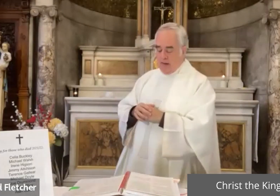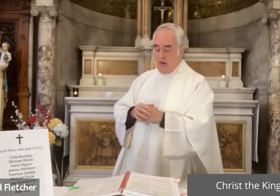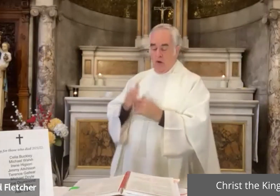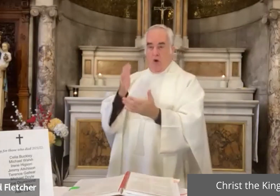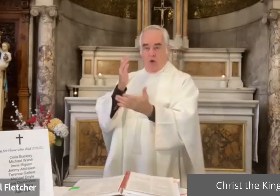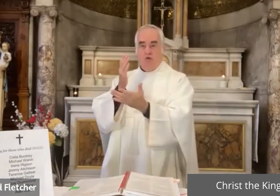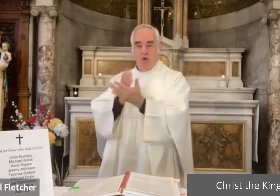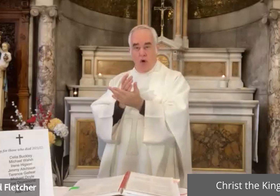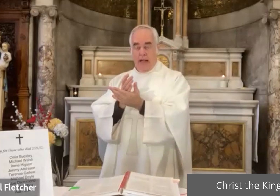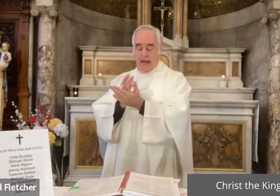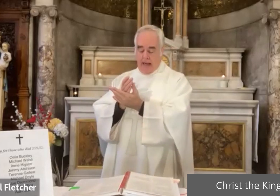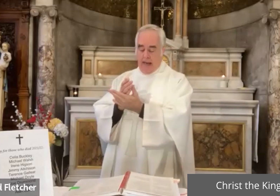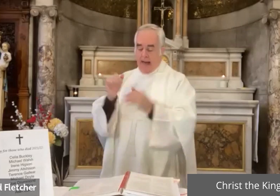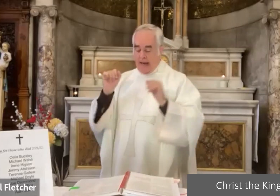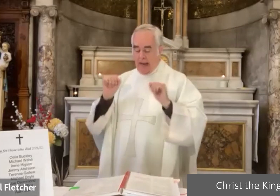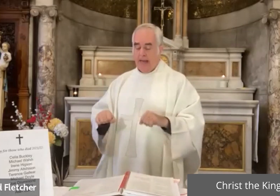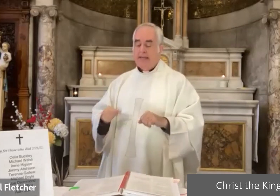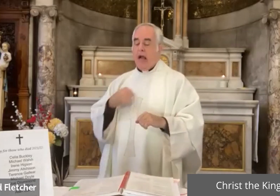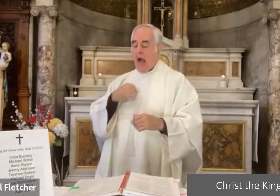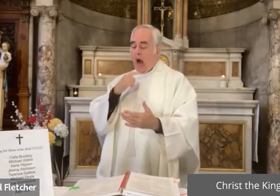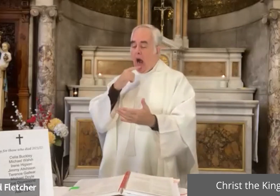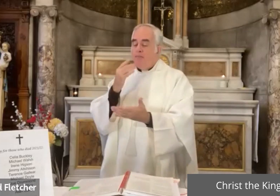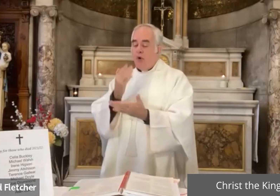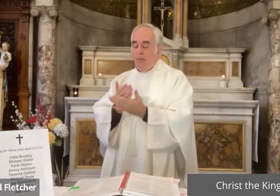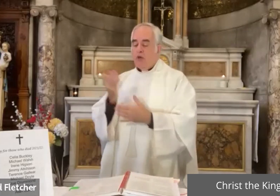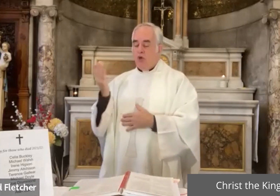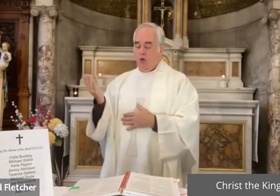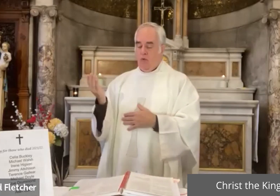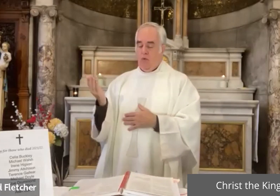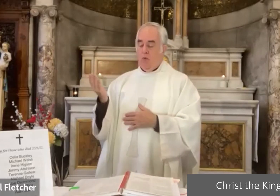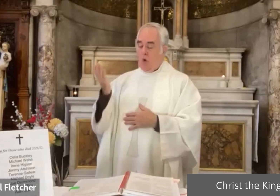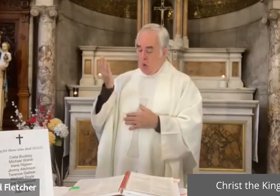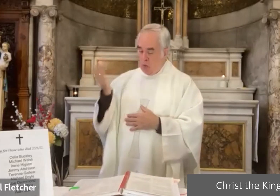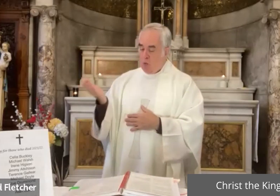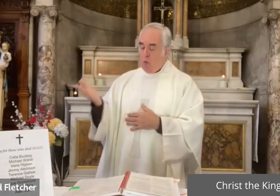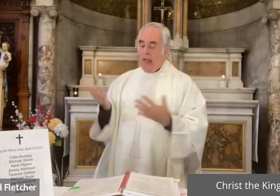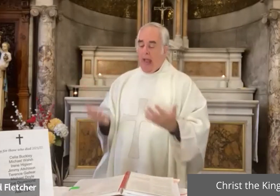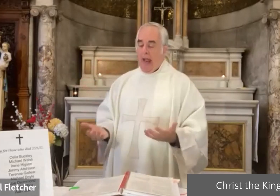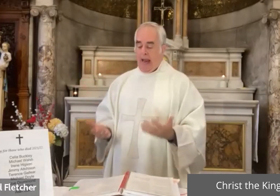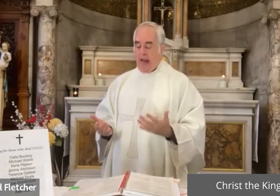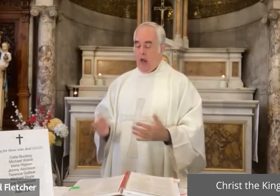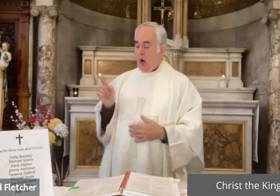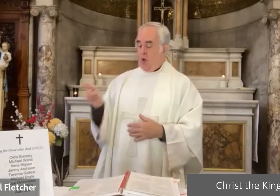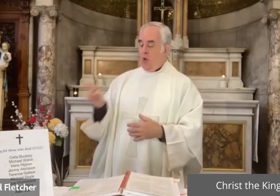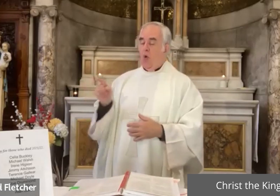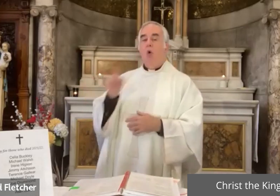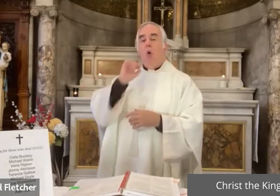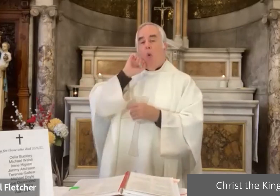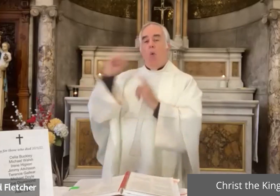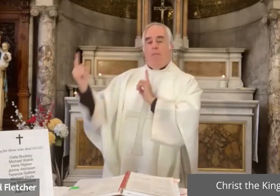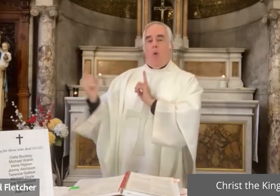replied, "Truly, yes, I promise you, today